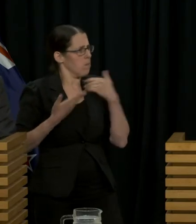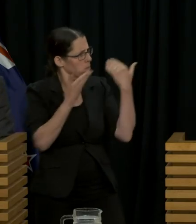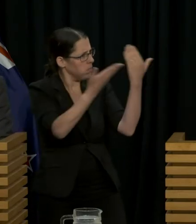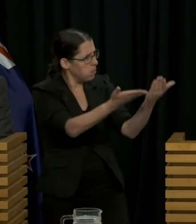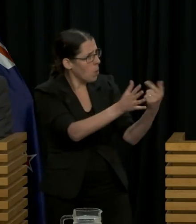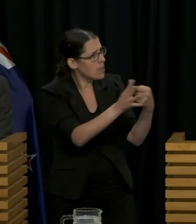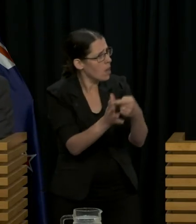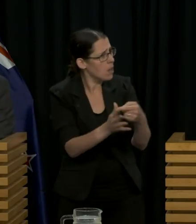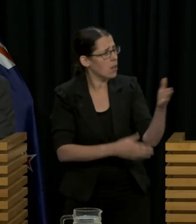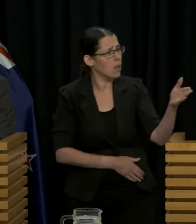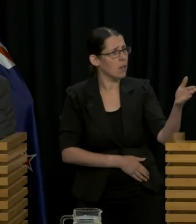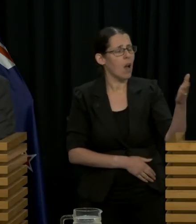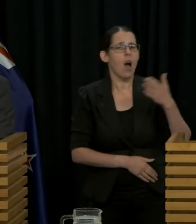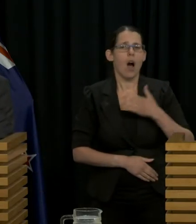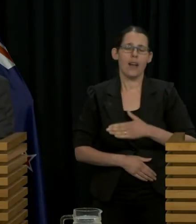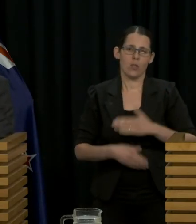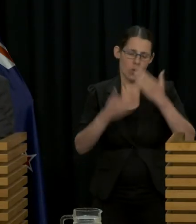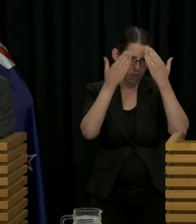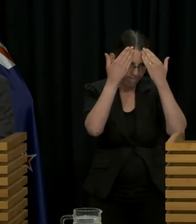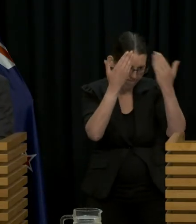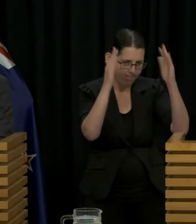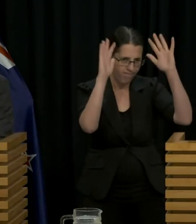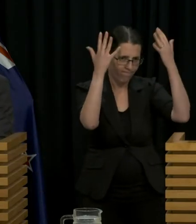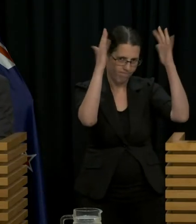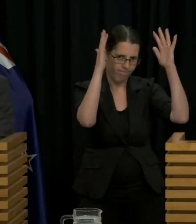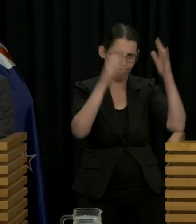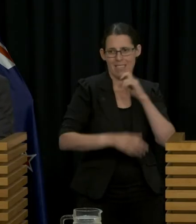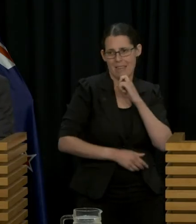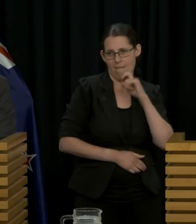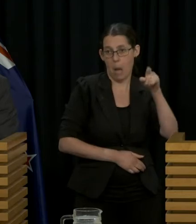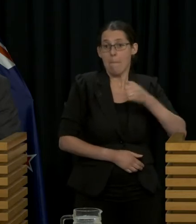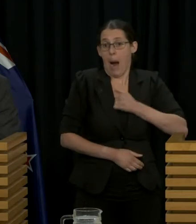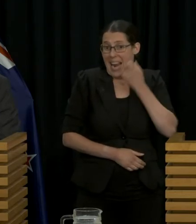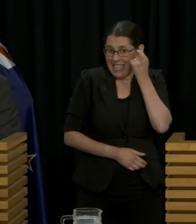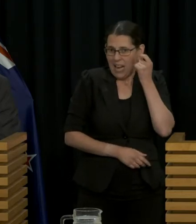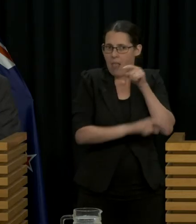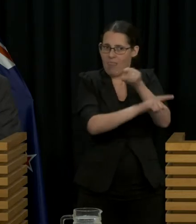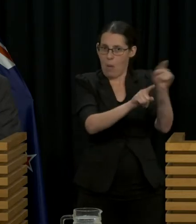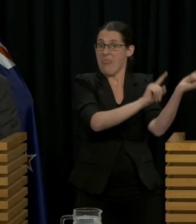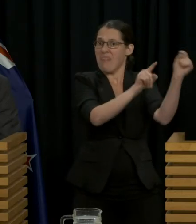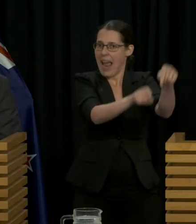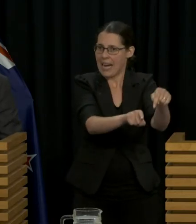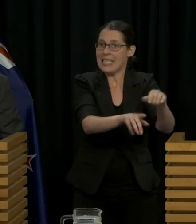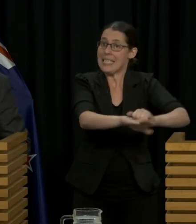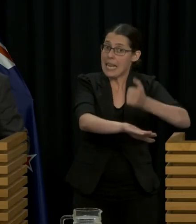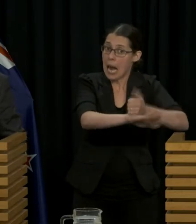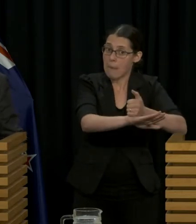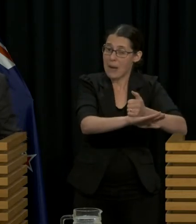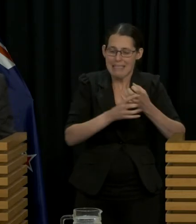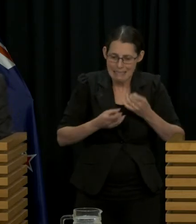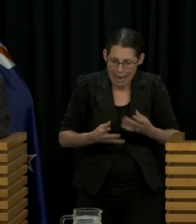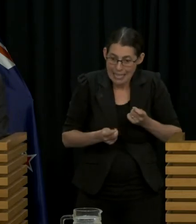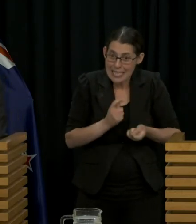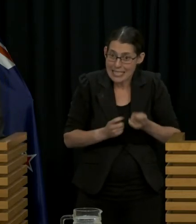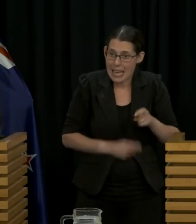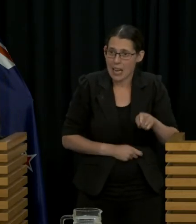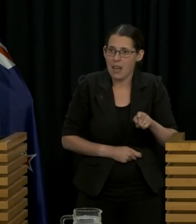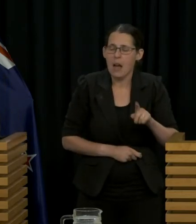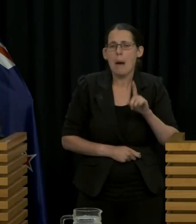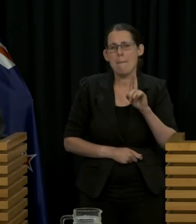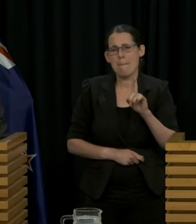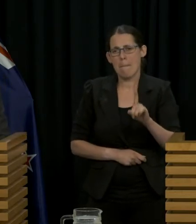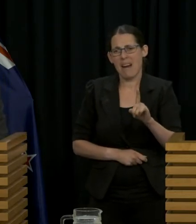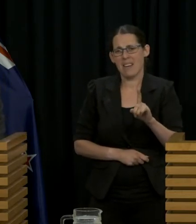I just want to pay credit to the staff. My understanding is that they were there setting up and getting testing underway. Of course, first thing, there